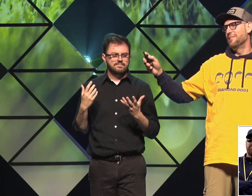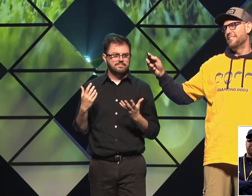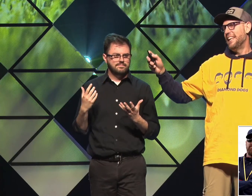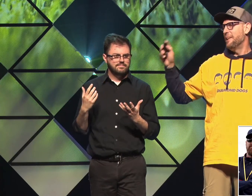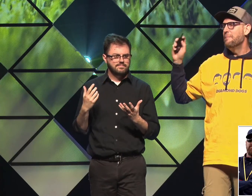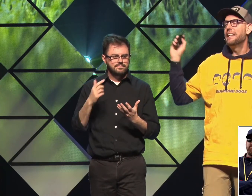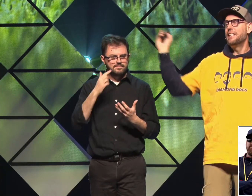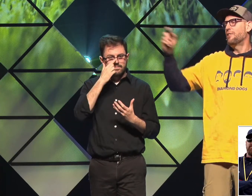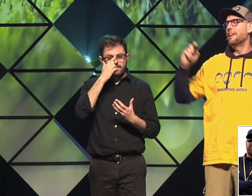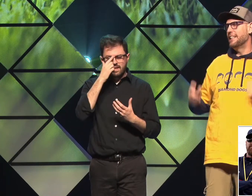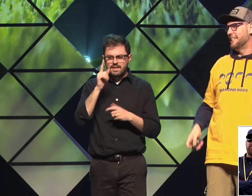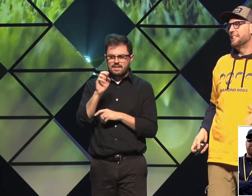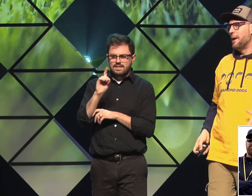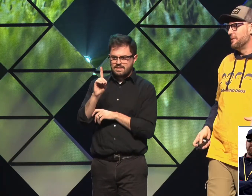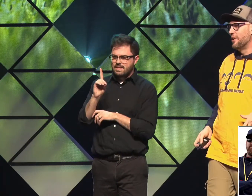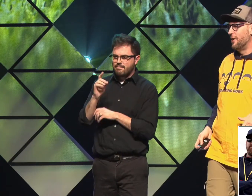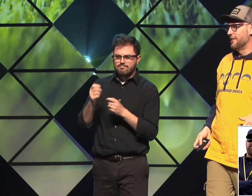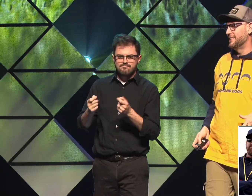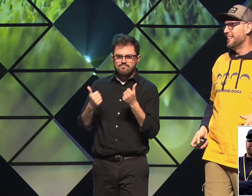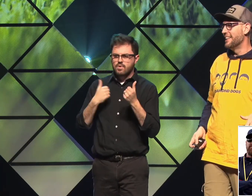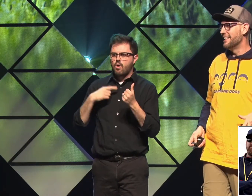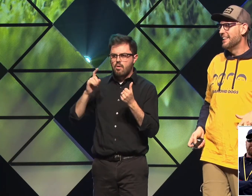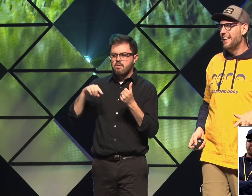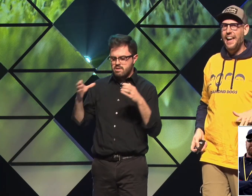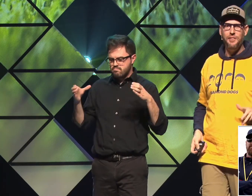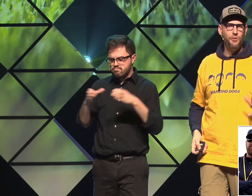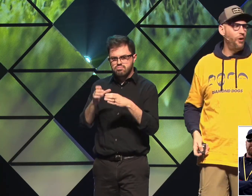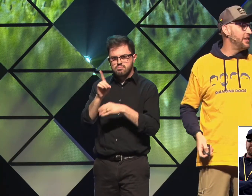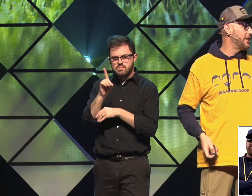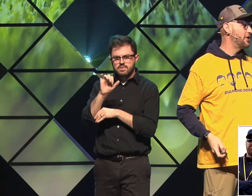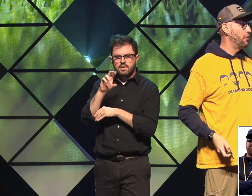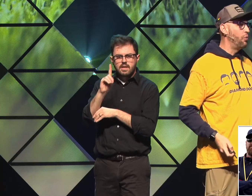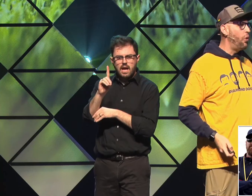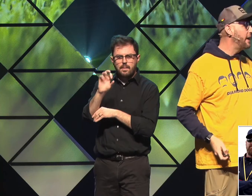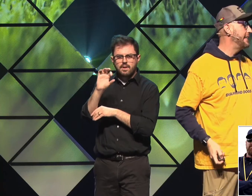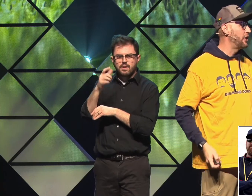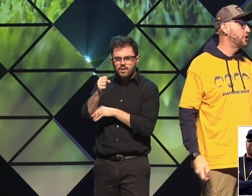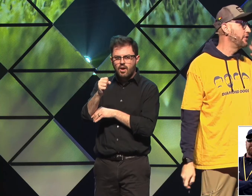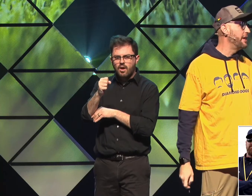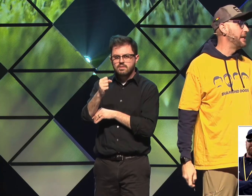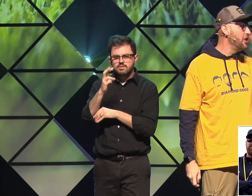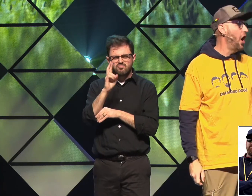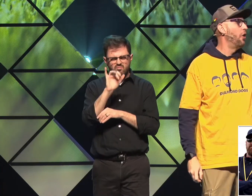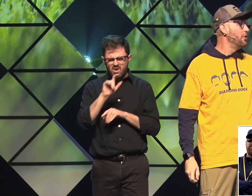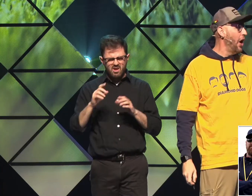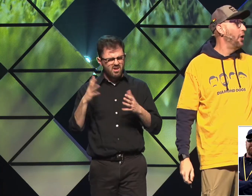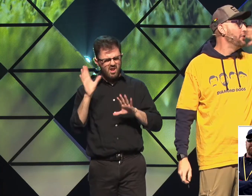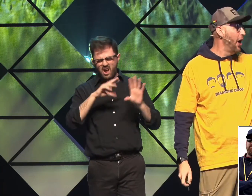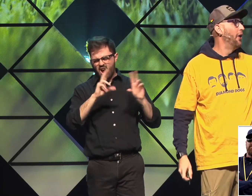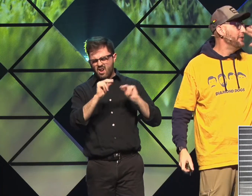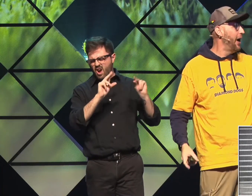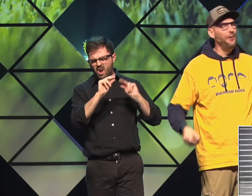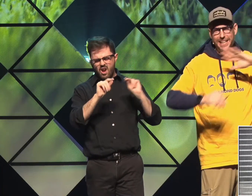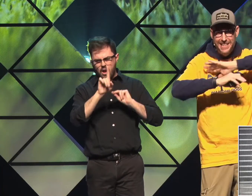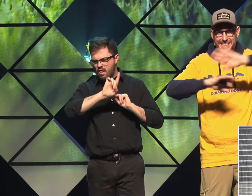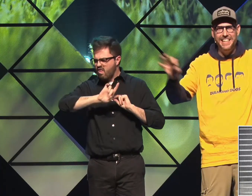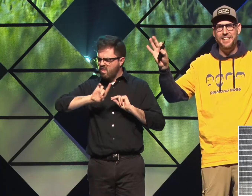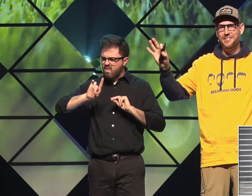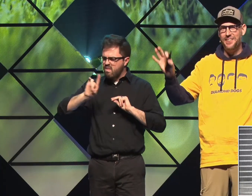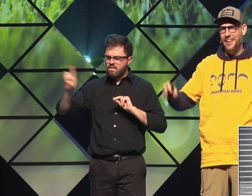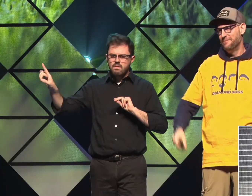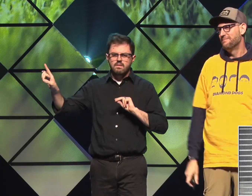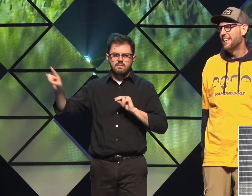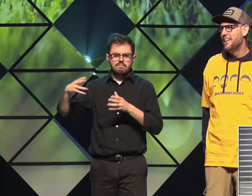so Ted immediately tries to get the Diamond Dogs in. And Roy just walks out screaming, no, no, no, no. And he just